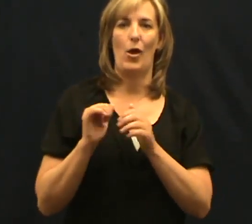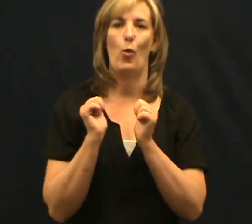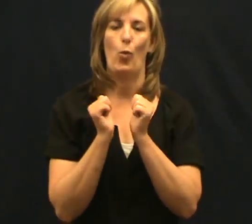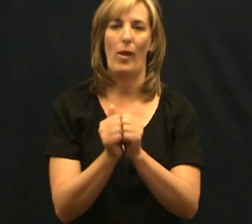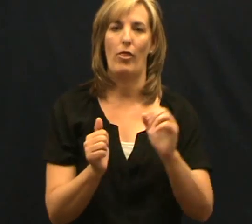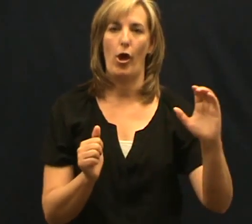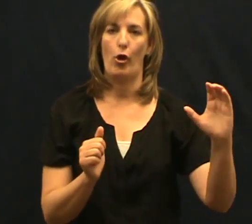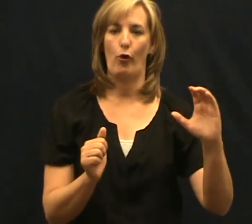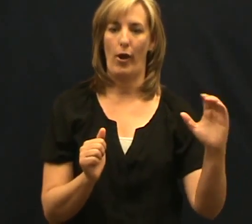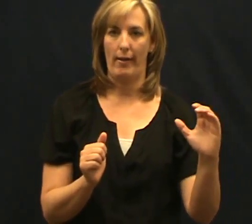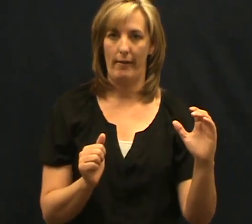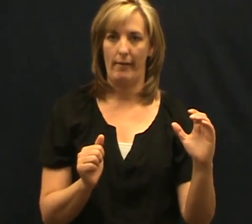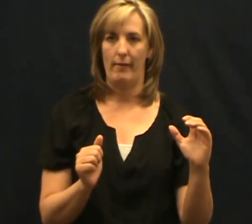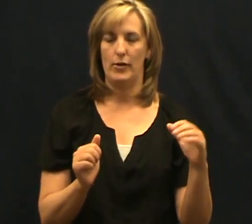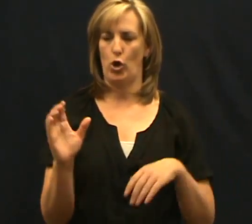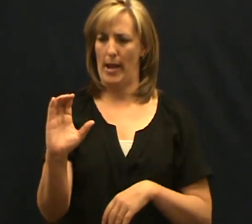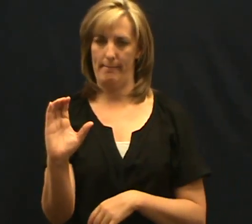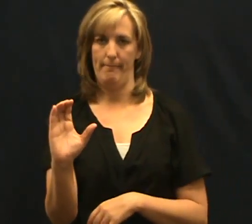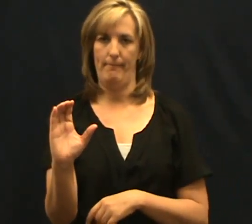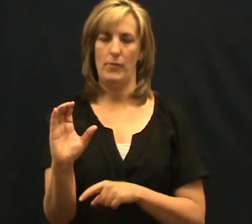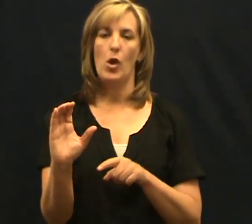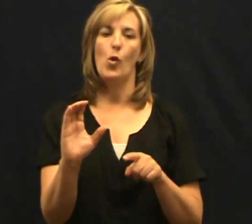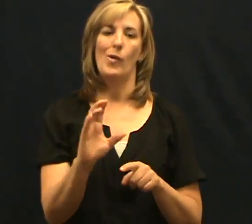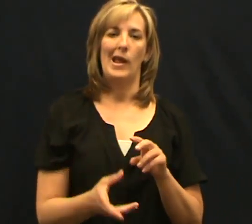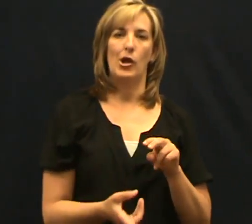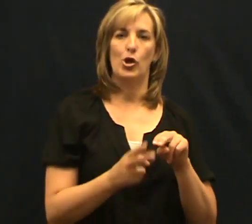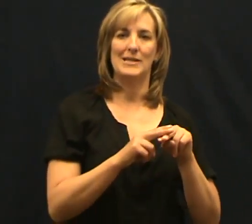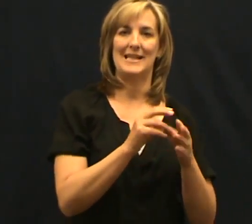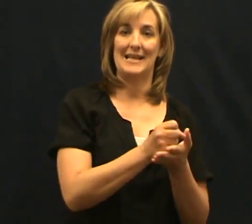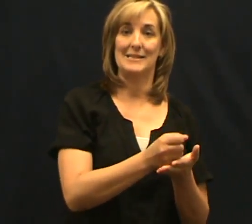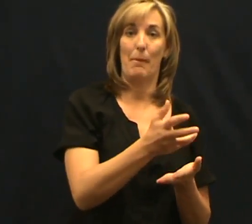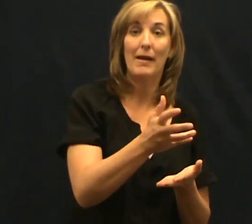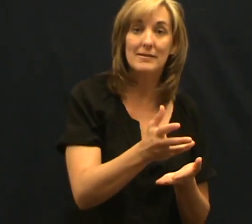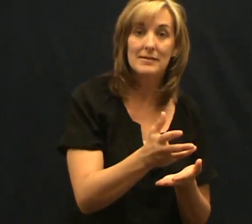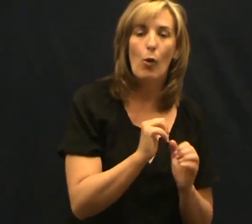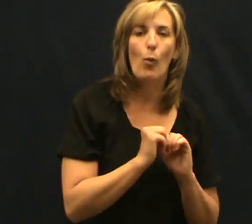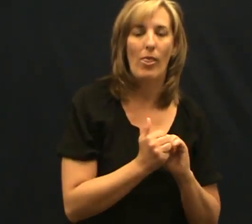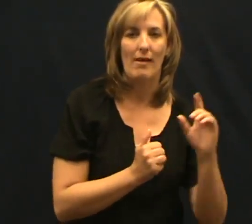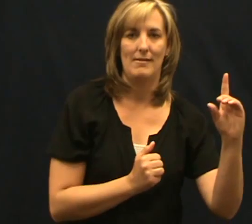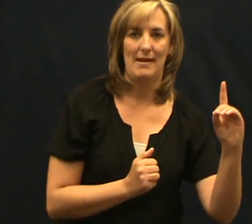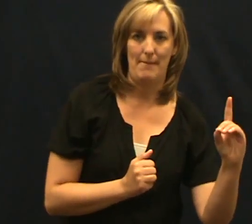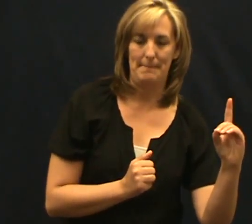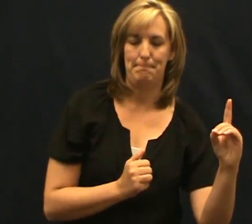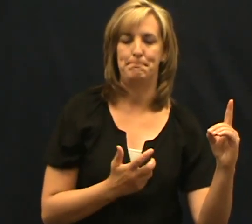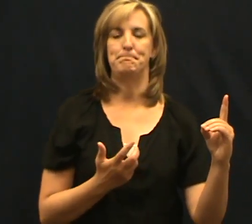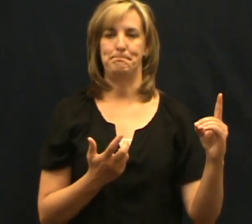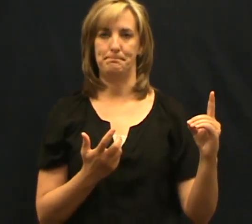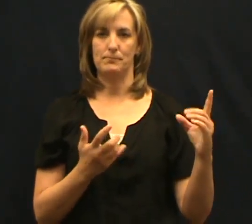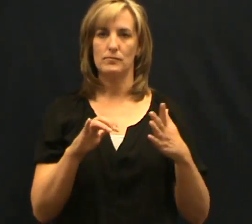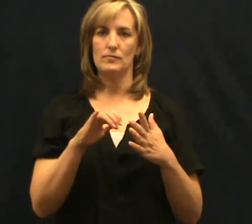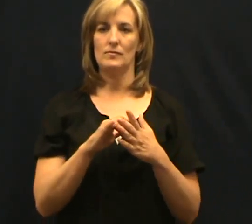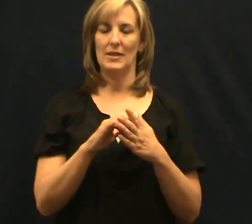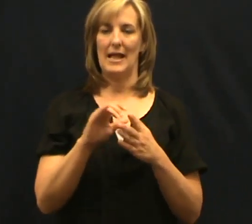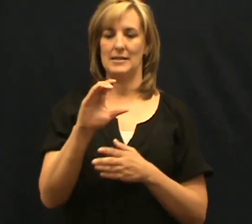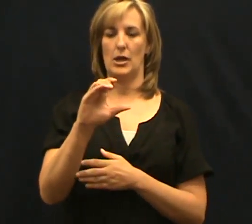We increase it with a debit. Okay, so again, accumulated depreciation is a contra asset. It goes on the